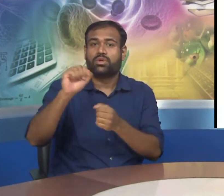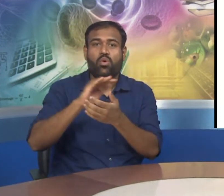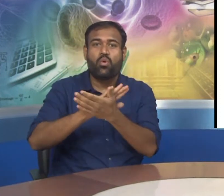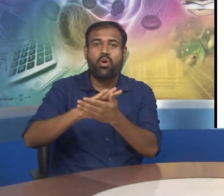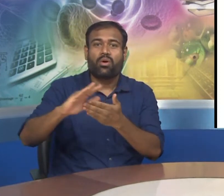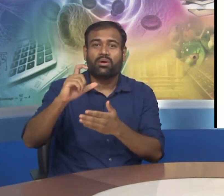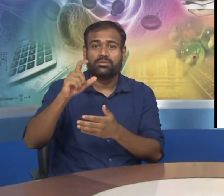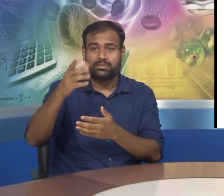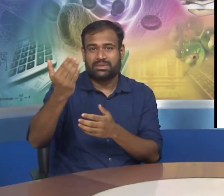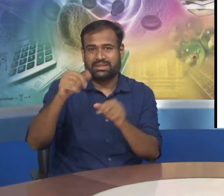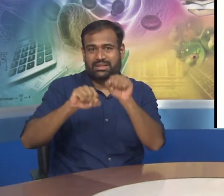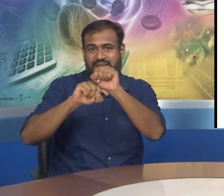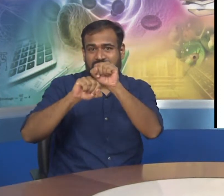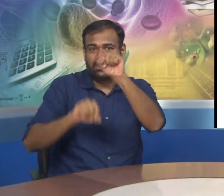Court.